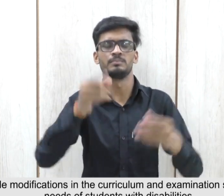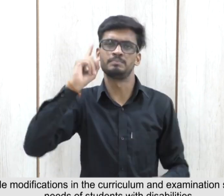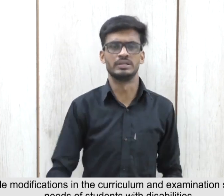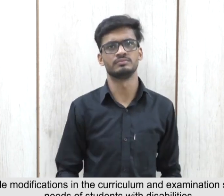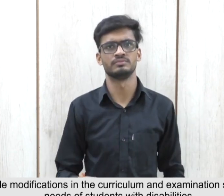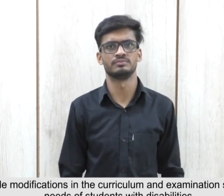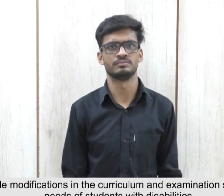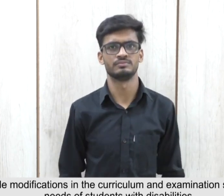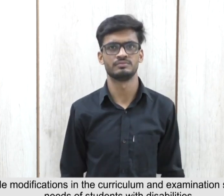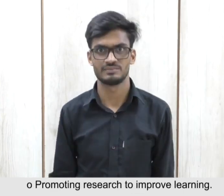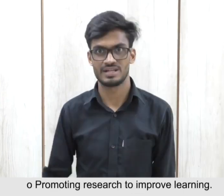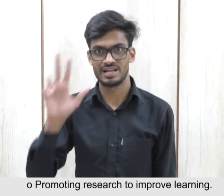with disabilities.